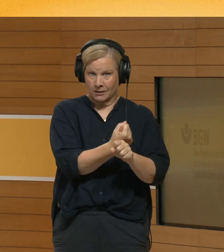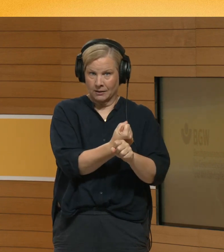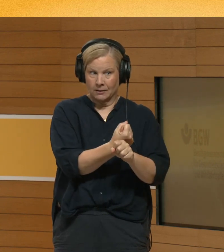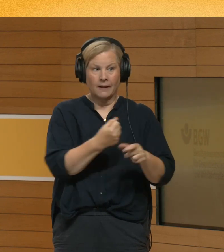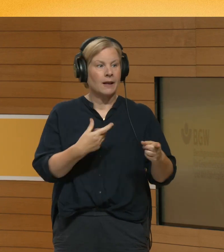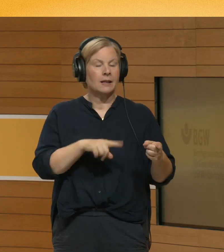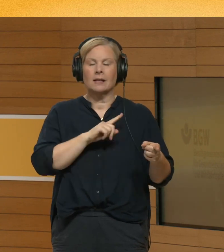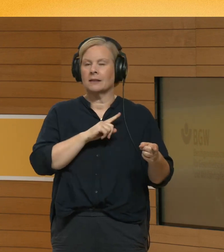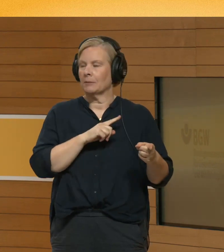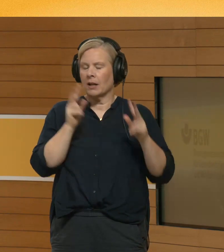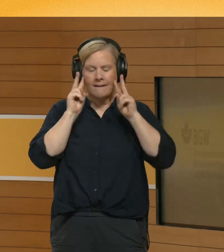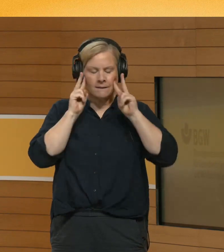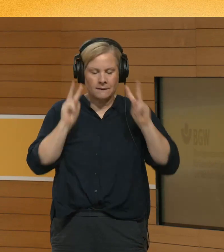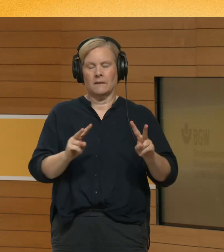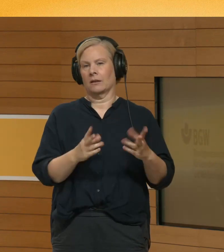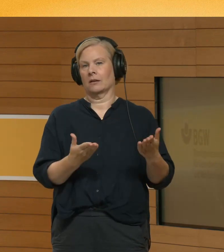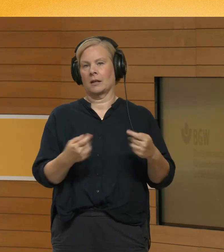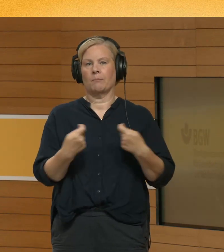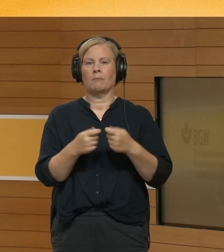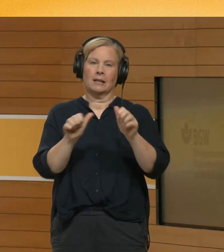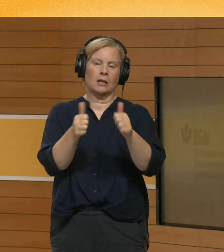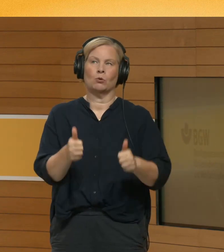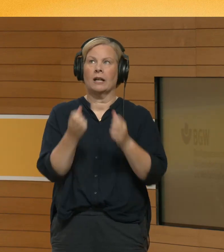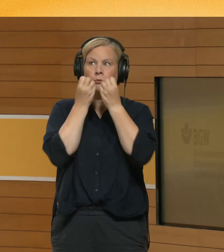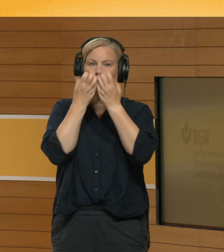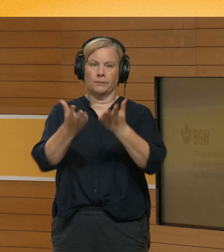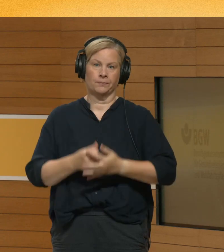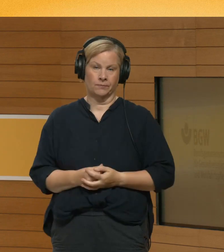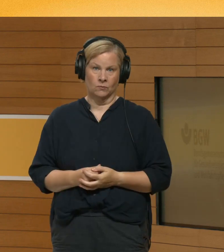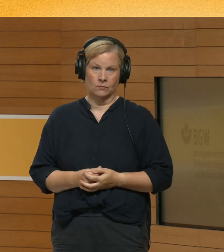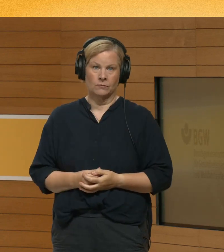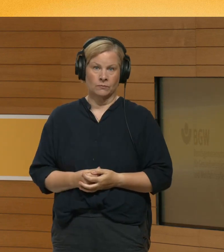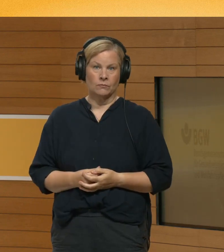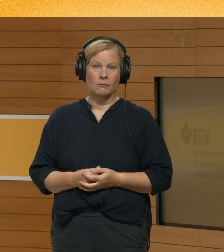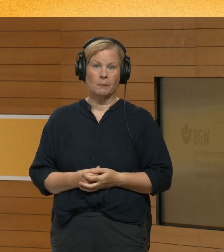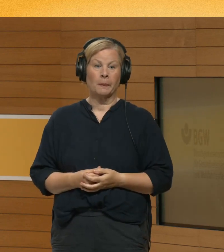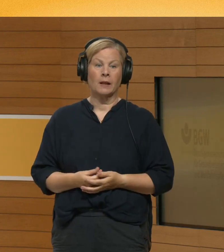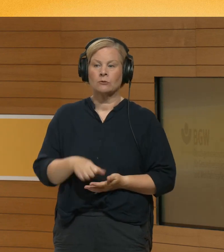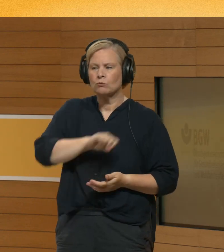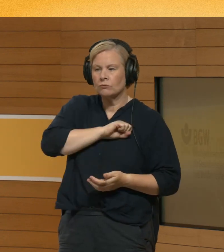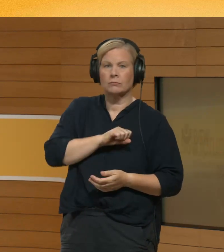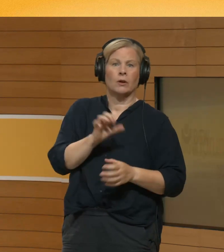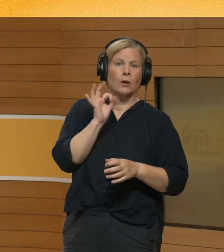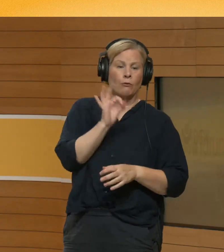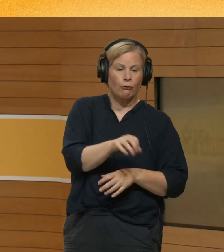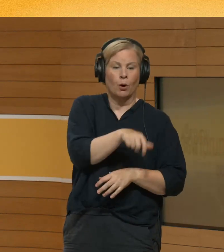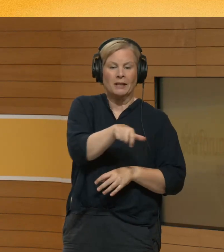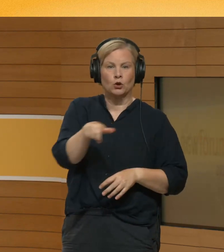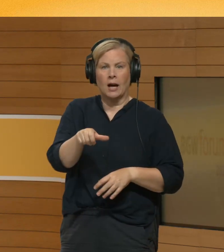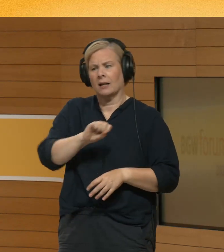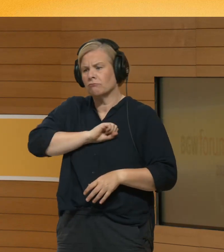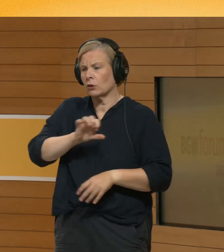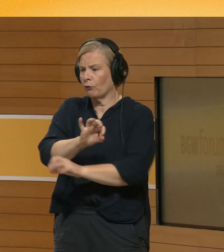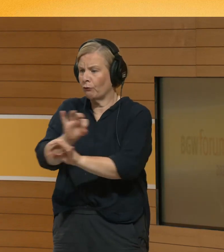saw firsthand the benefits to the staff and the patients. So I suppose that they were the main factors involved